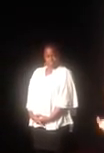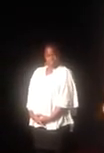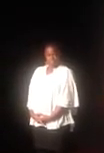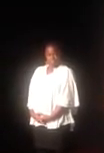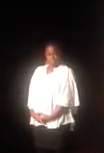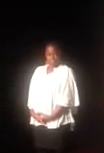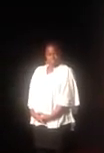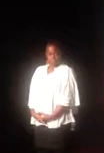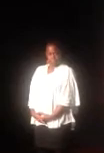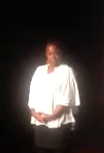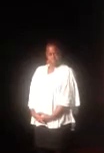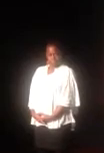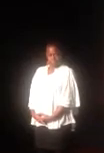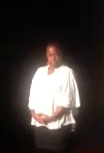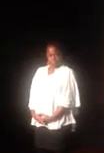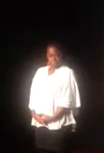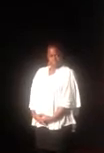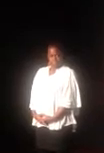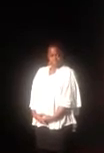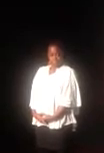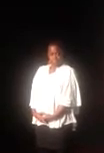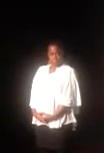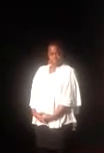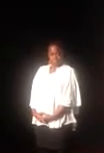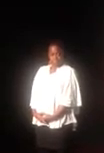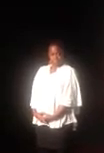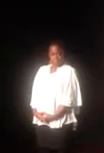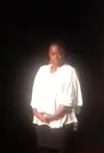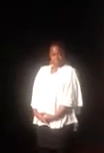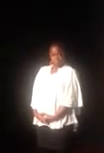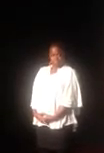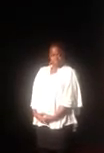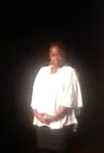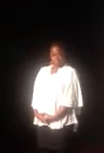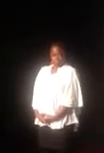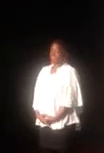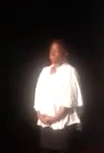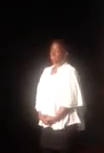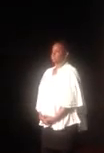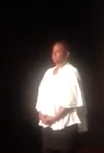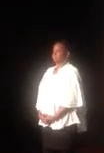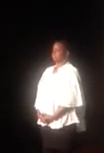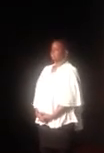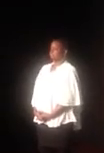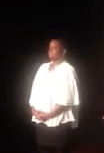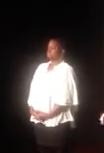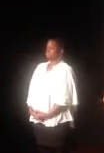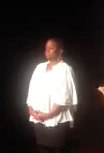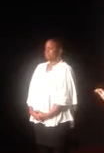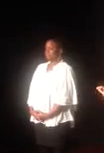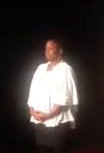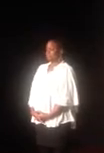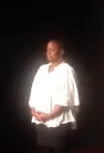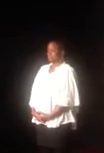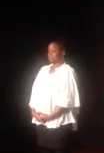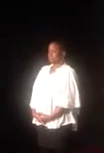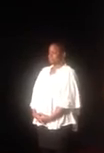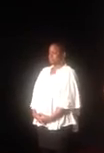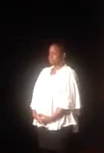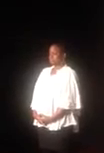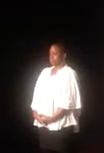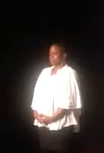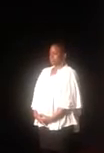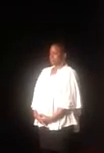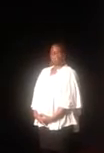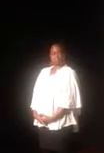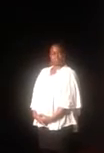will motivate you to kind of get up and do something about what's happened. And this piece is titled, I